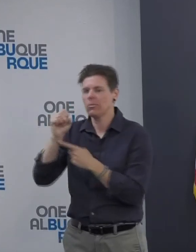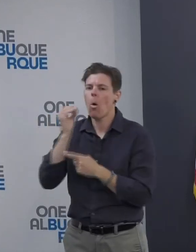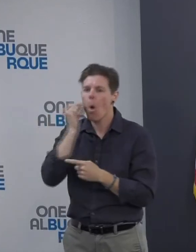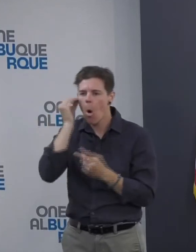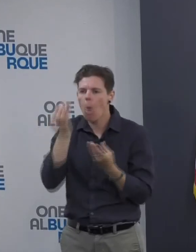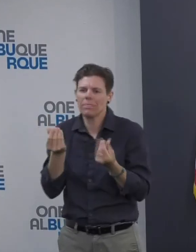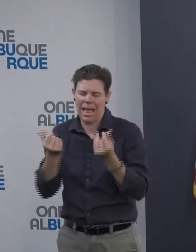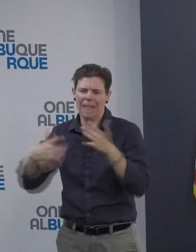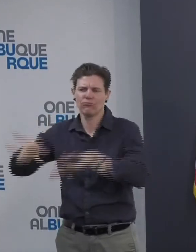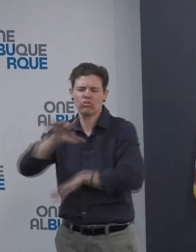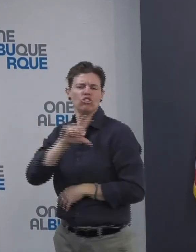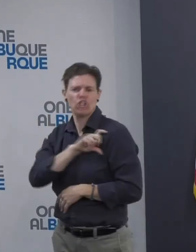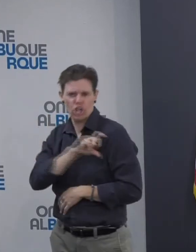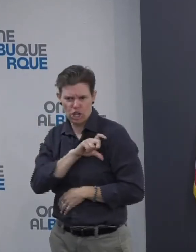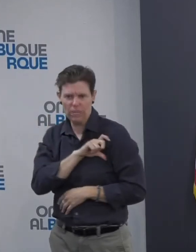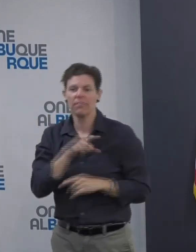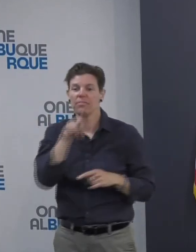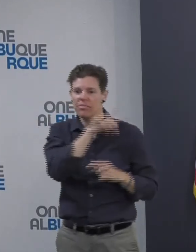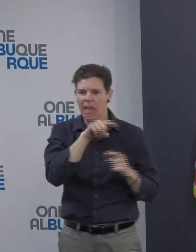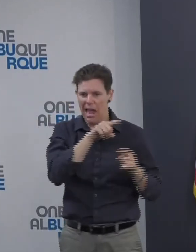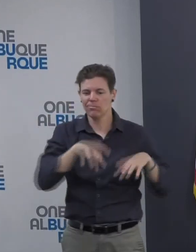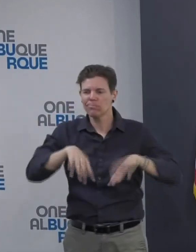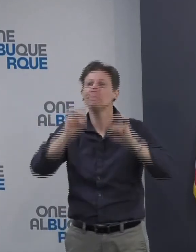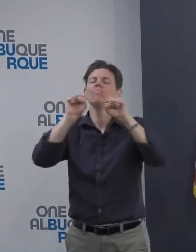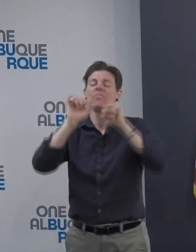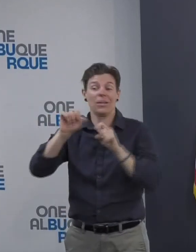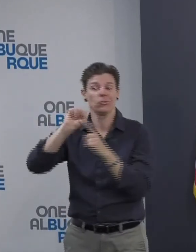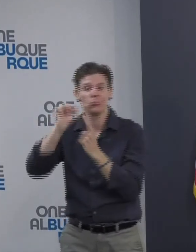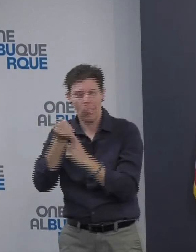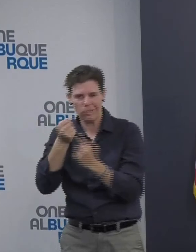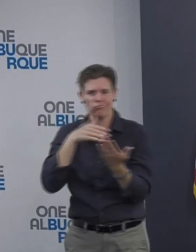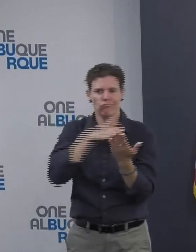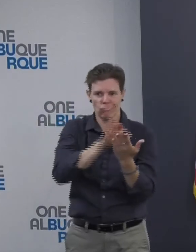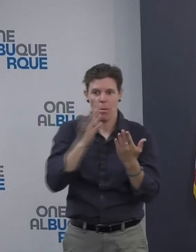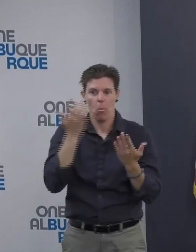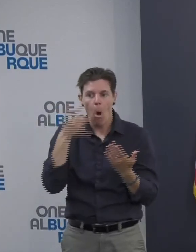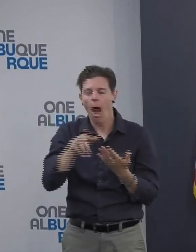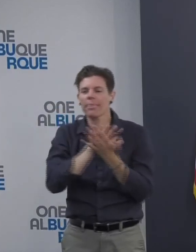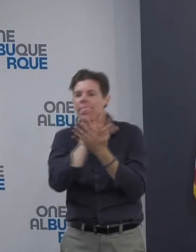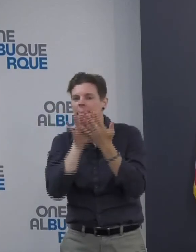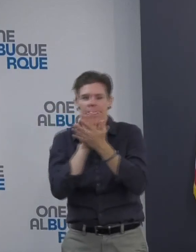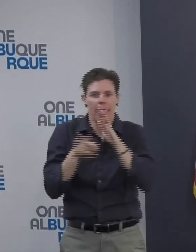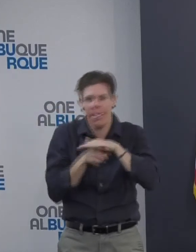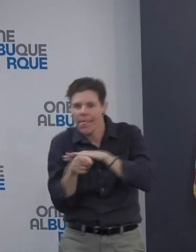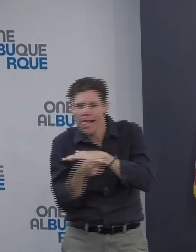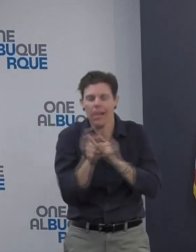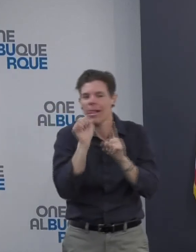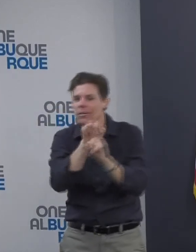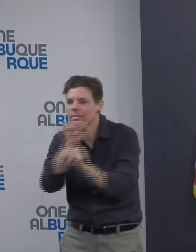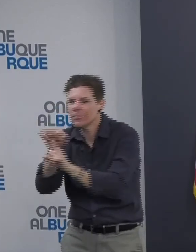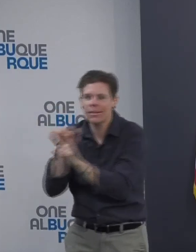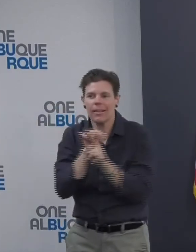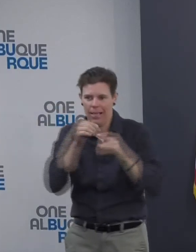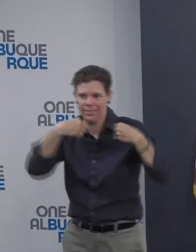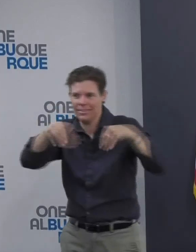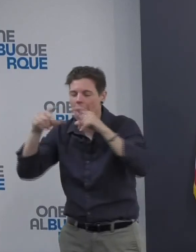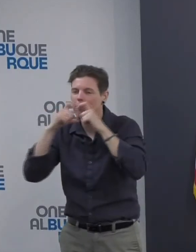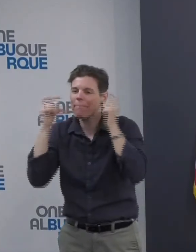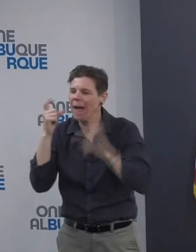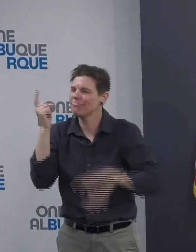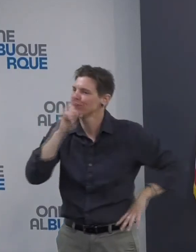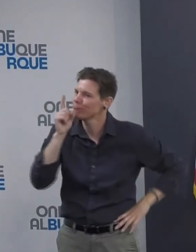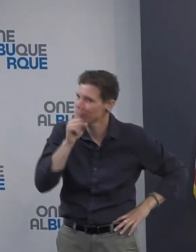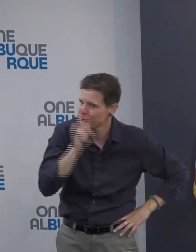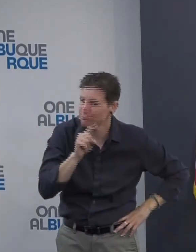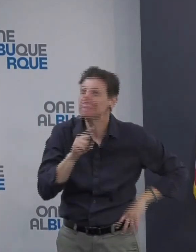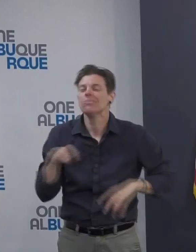masks. So these 2 sellers that information has now been shared with a special agent at Homeland Security, and so follow-up will be handled